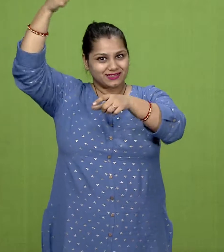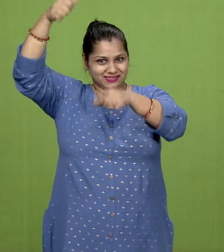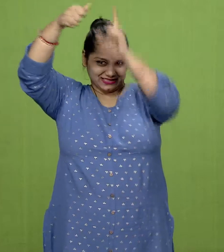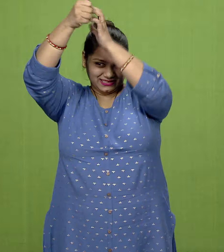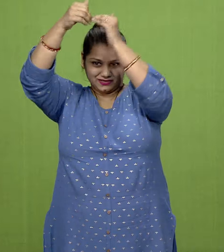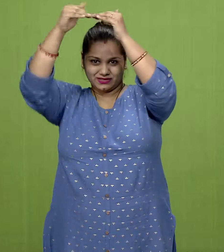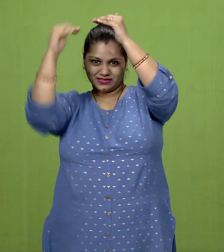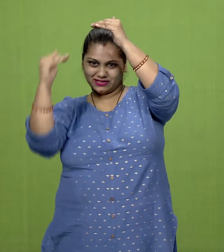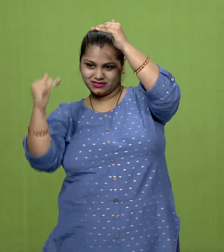increased,